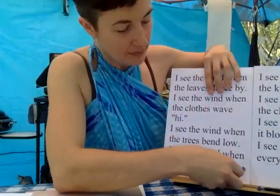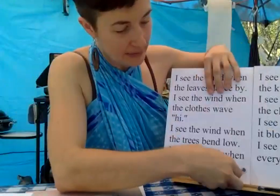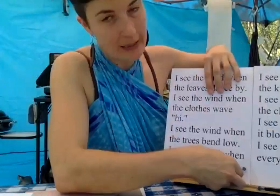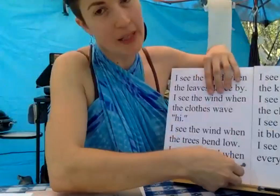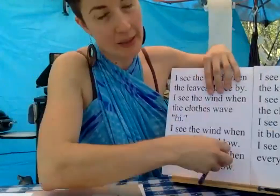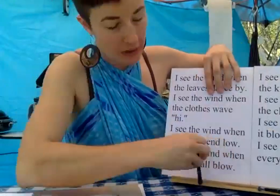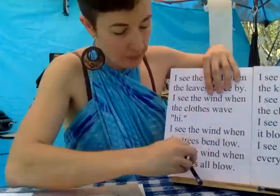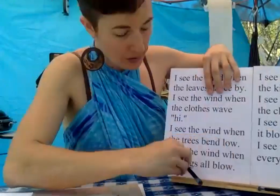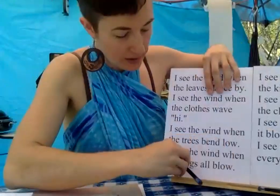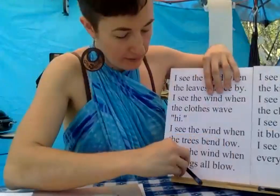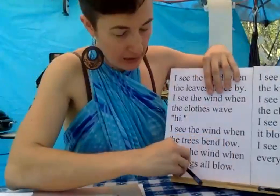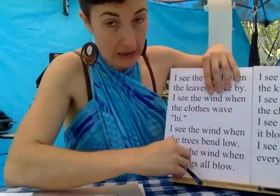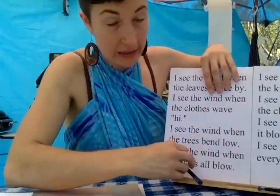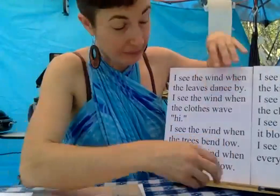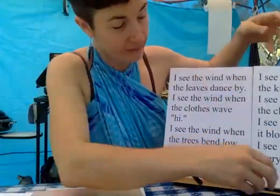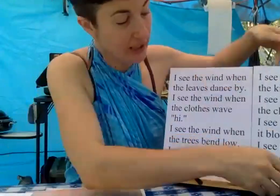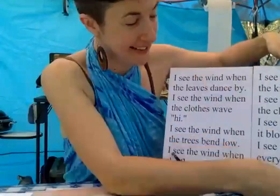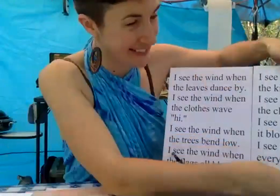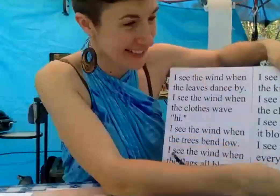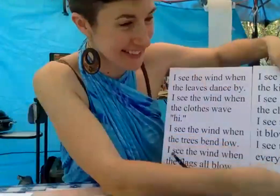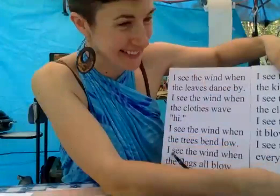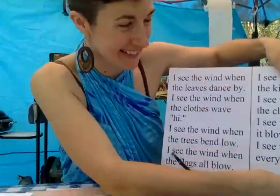It's amazing where I am, you guys, not gonna lie.